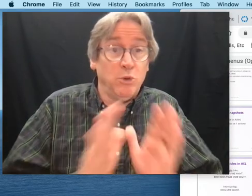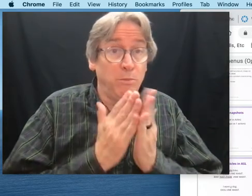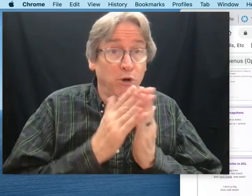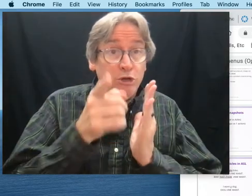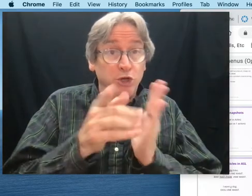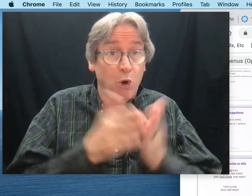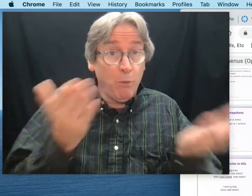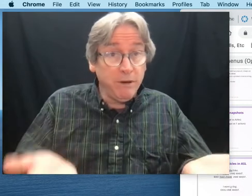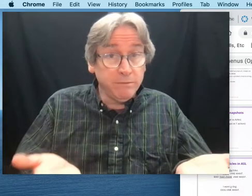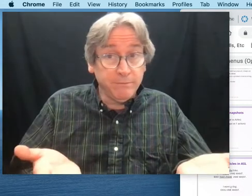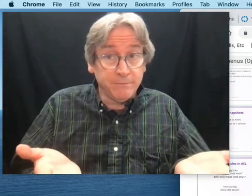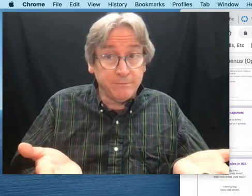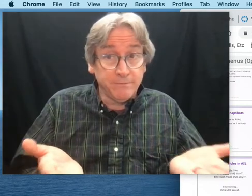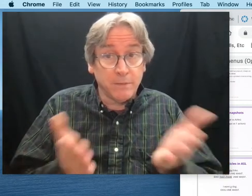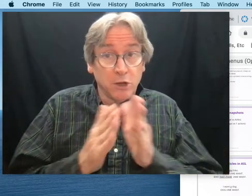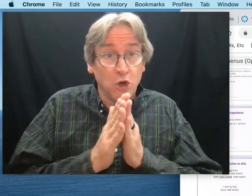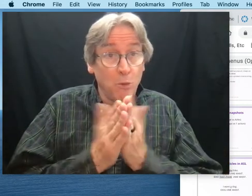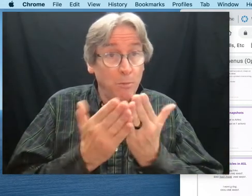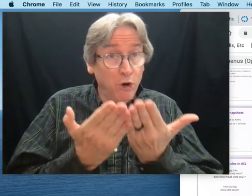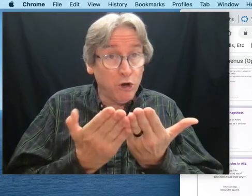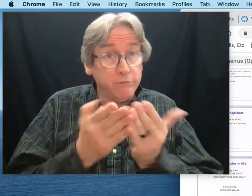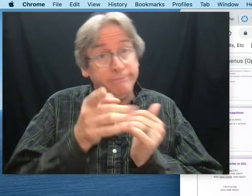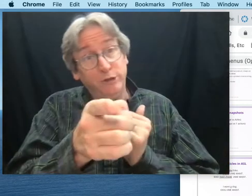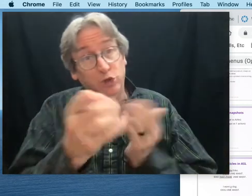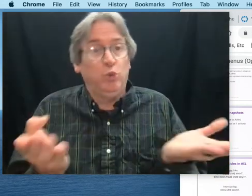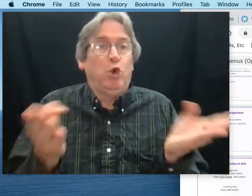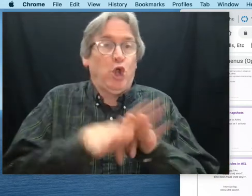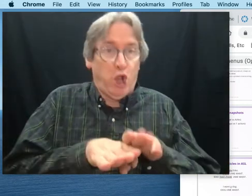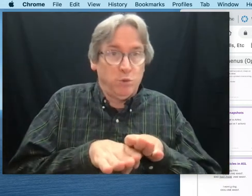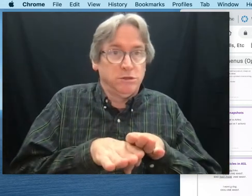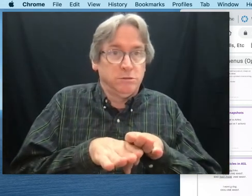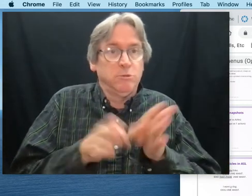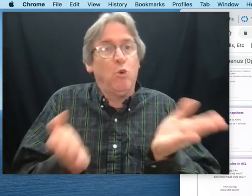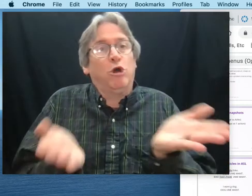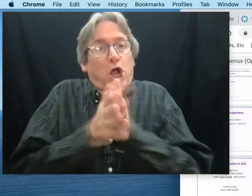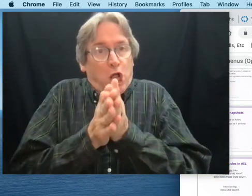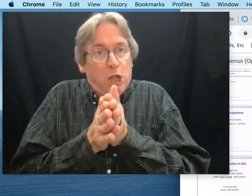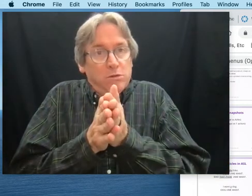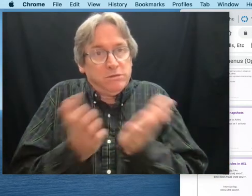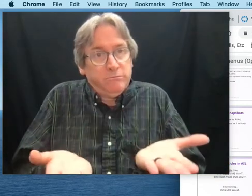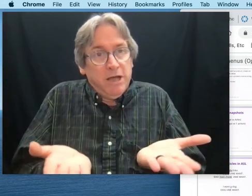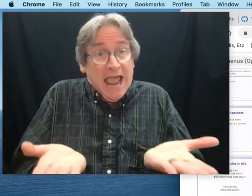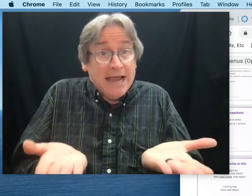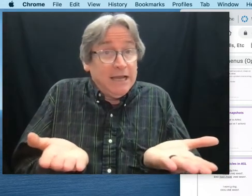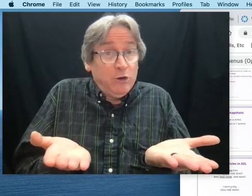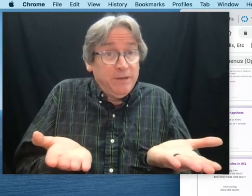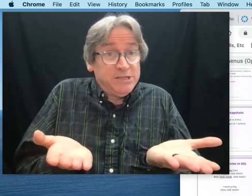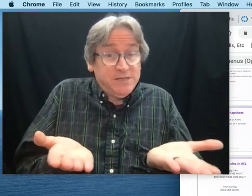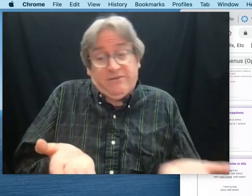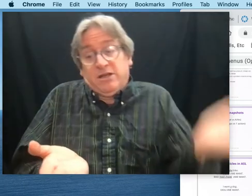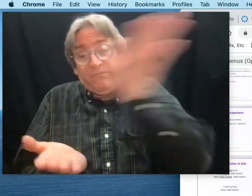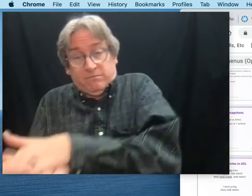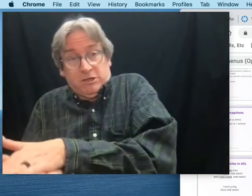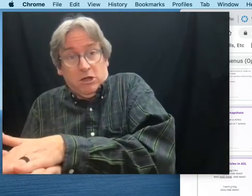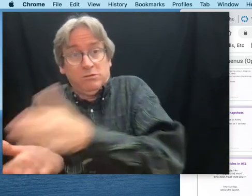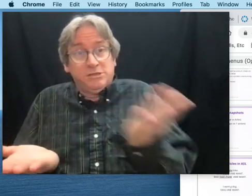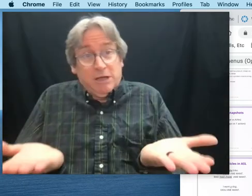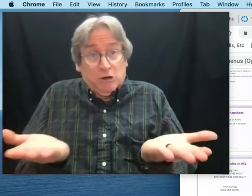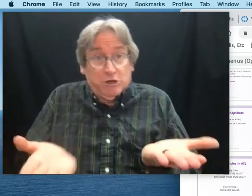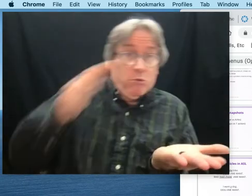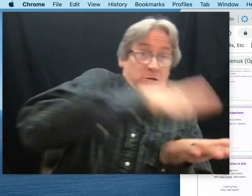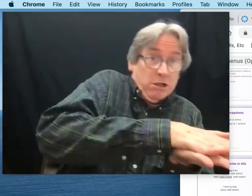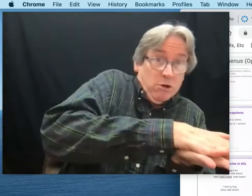So book, you open. Book, you close, or close. And you could be specific of